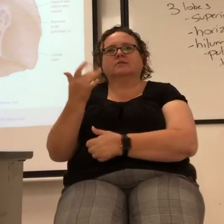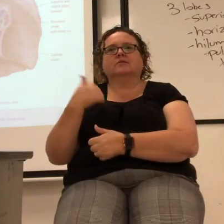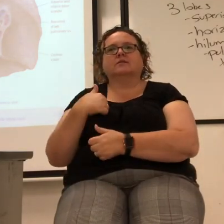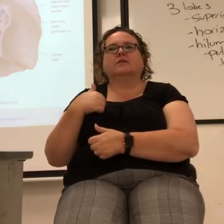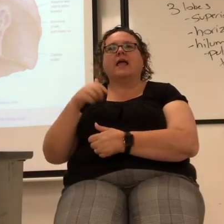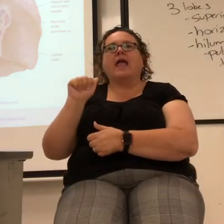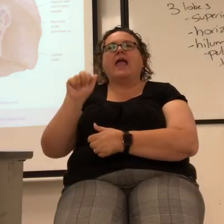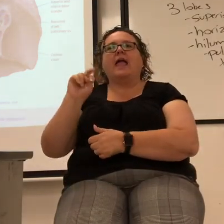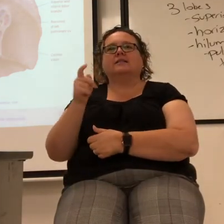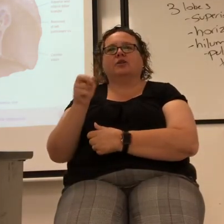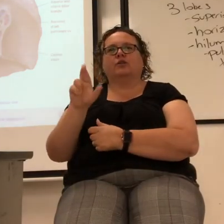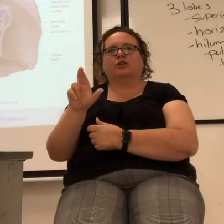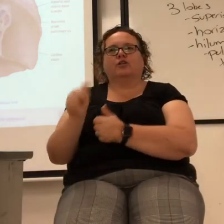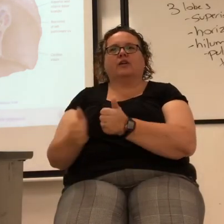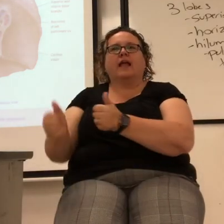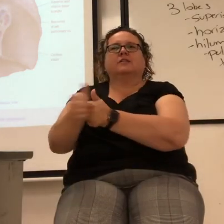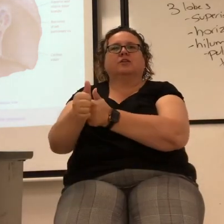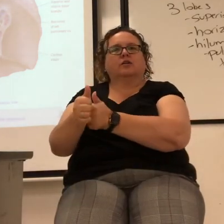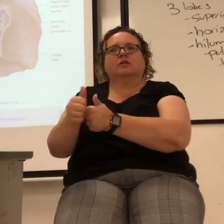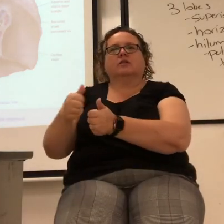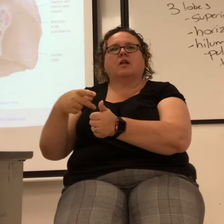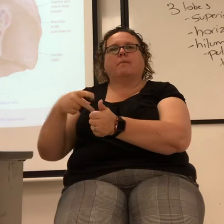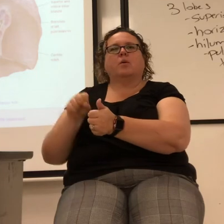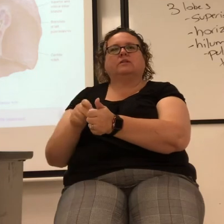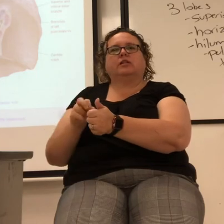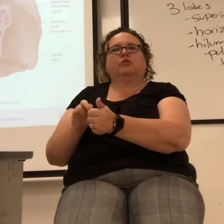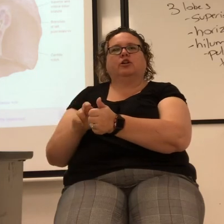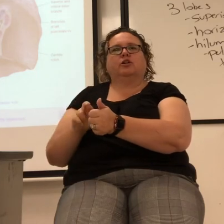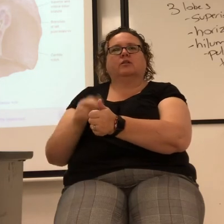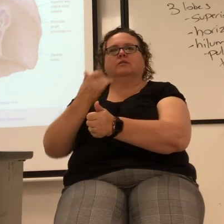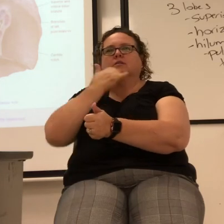Whereas in the helium on the left,